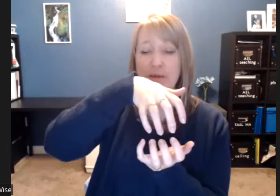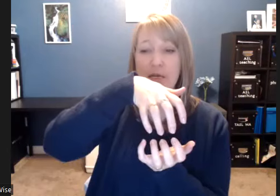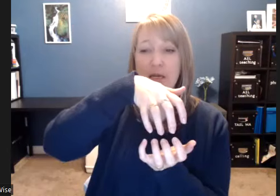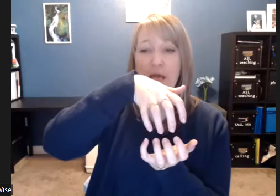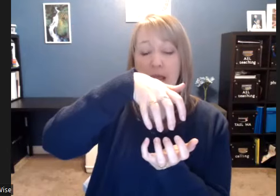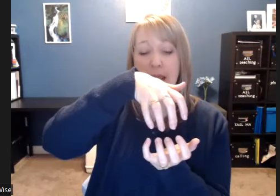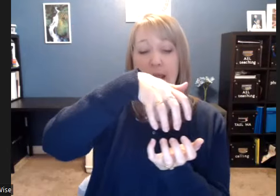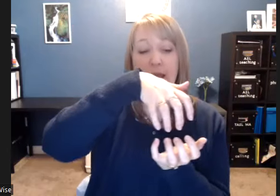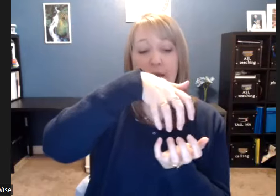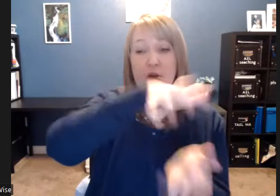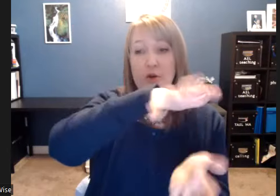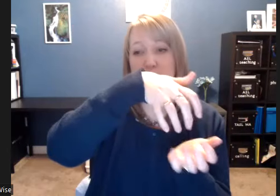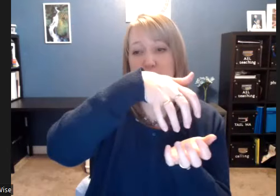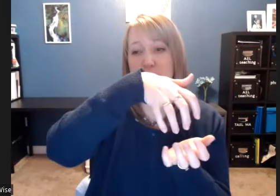maybe? And you're going to